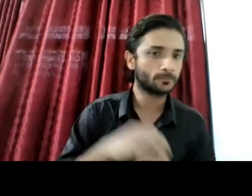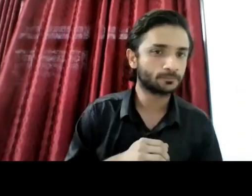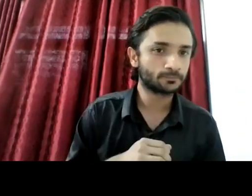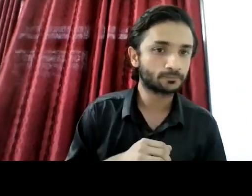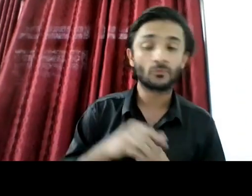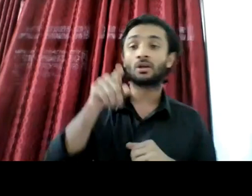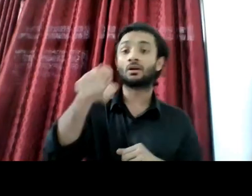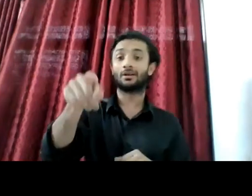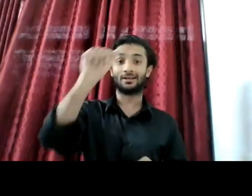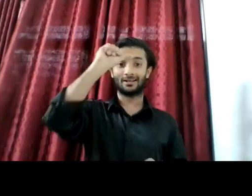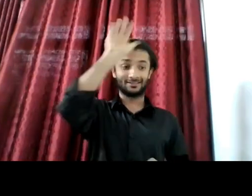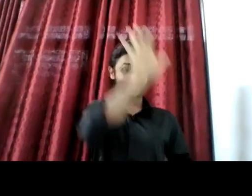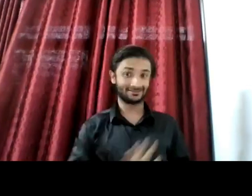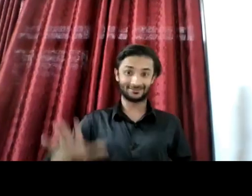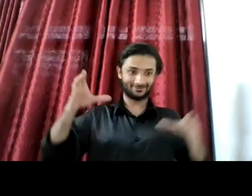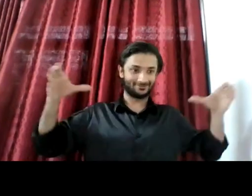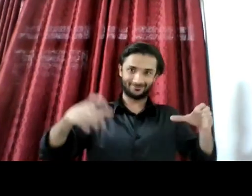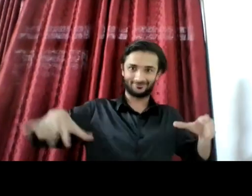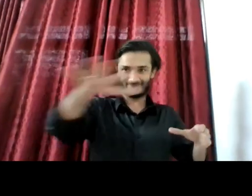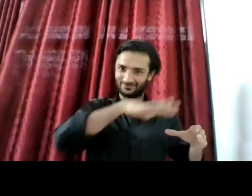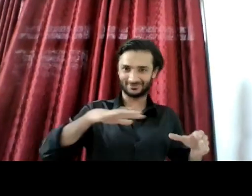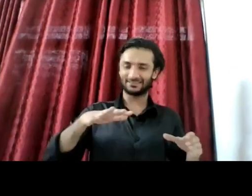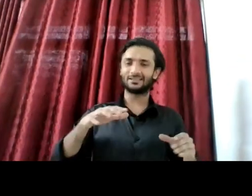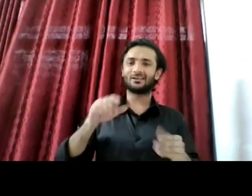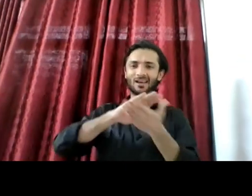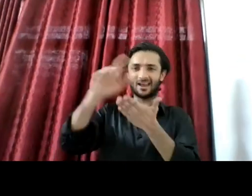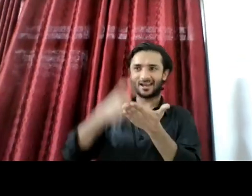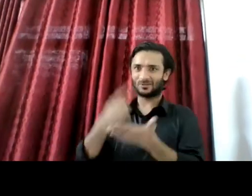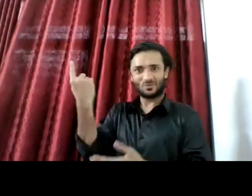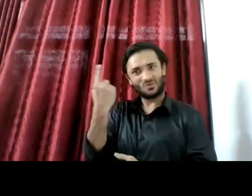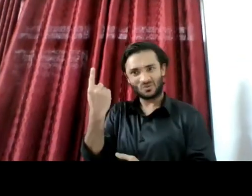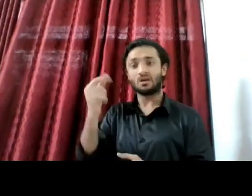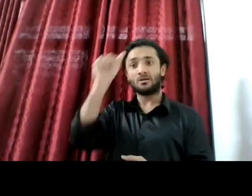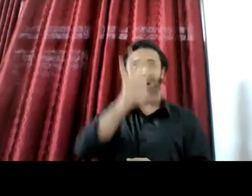We're also working towards making it possible in all our 8 schools.